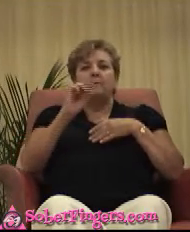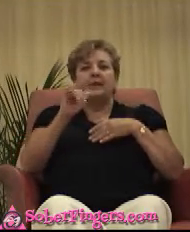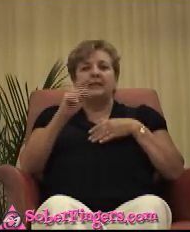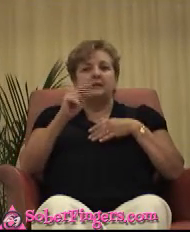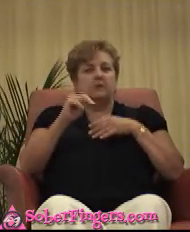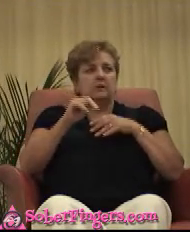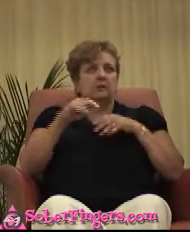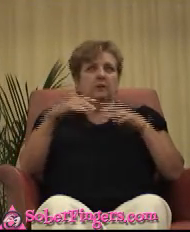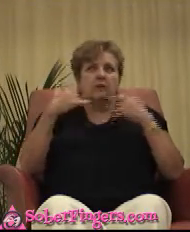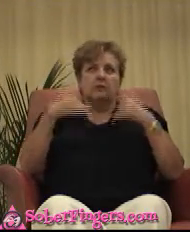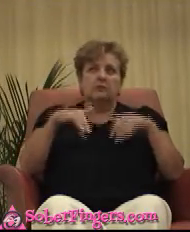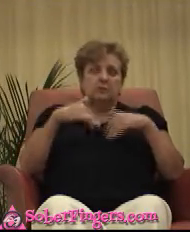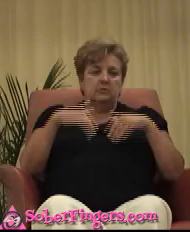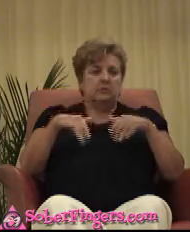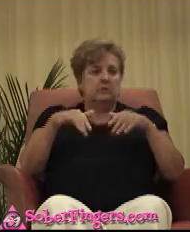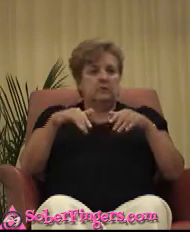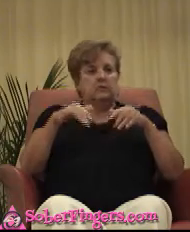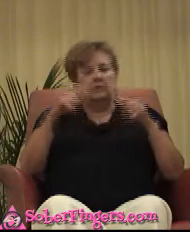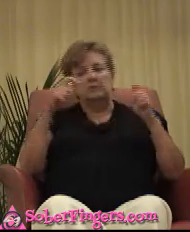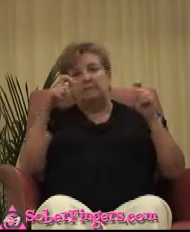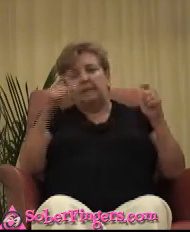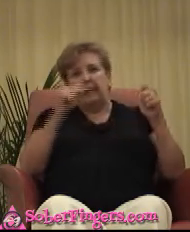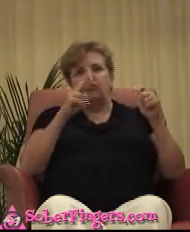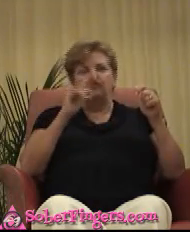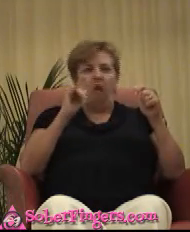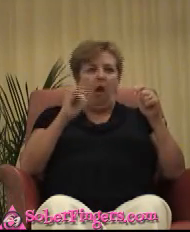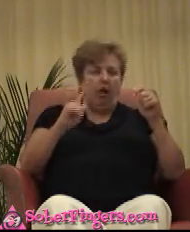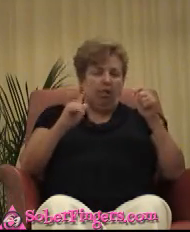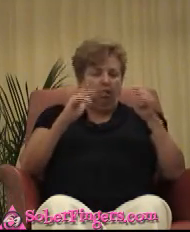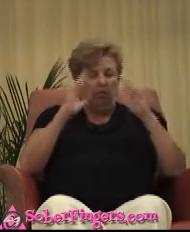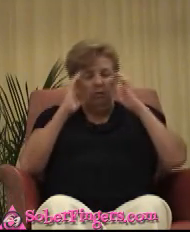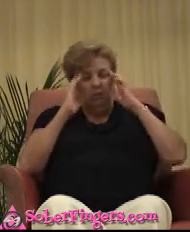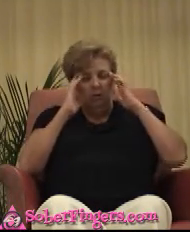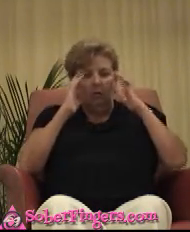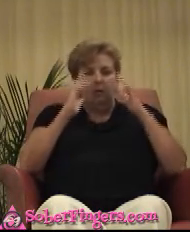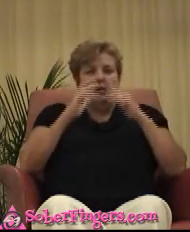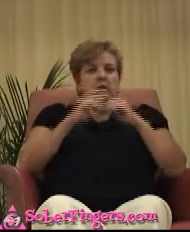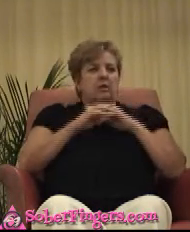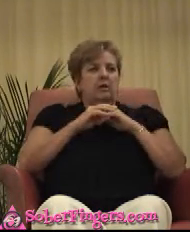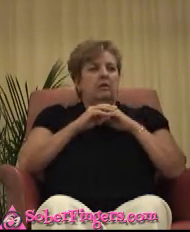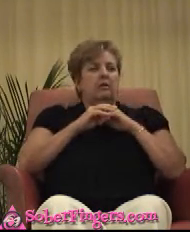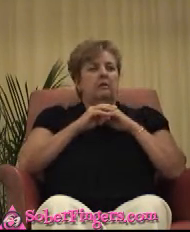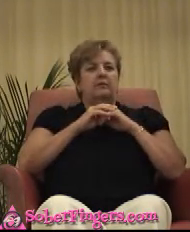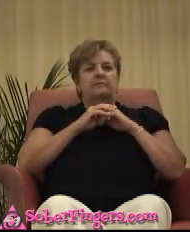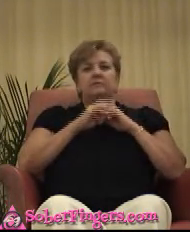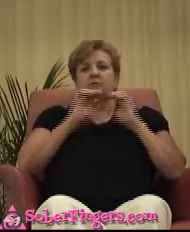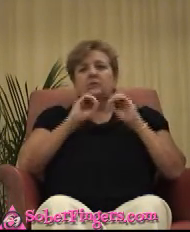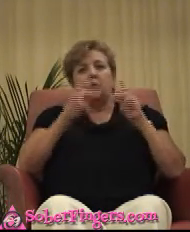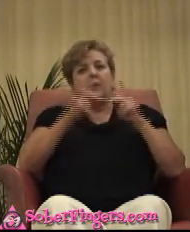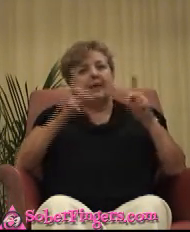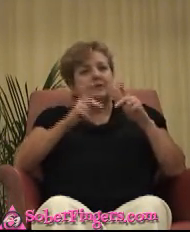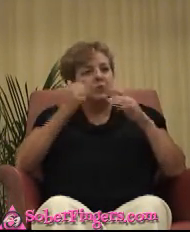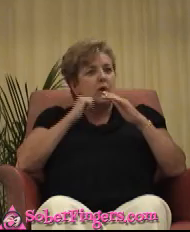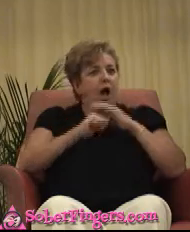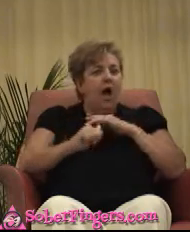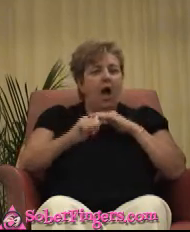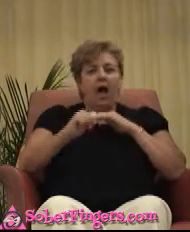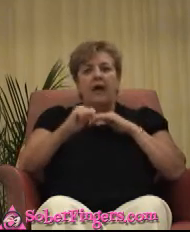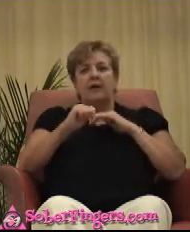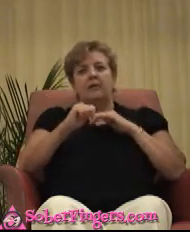publicized trial. Everywhere I went, there was no place I could find or hide where there weren't reporters sticking microphones and cameras